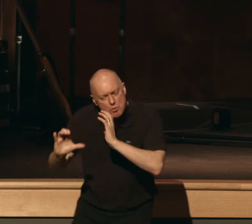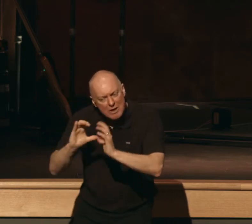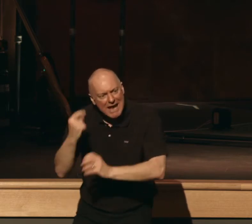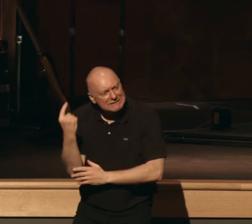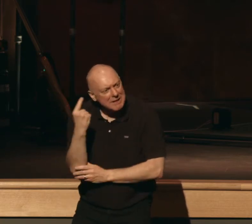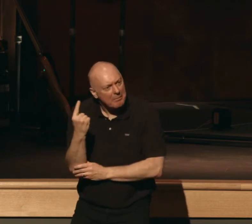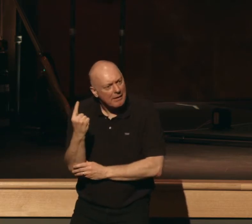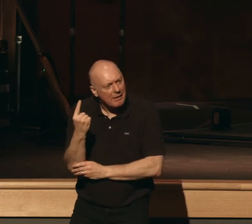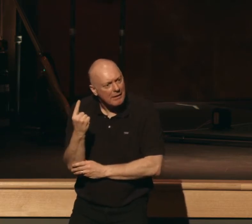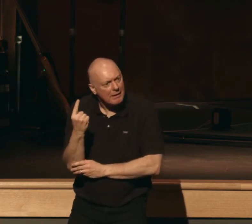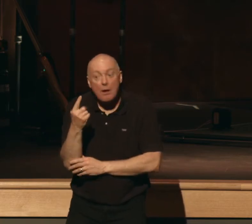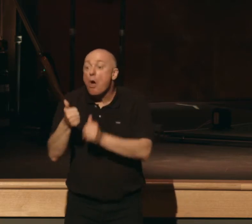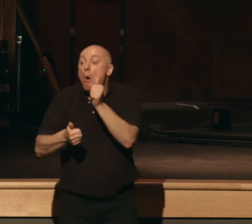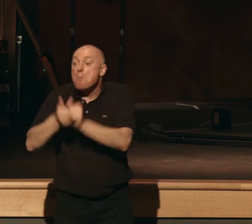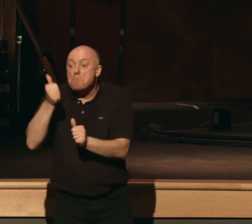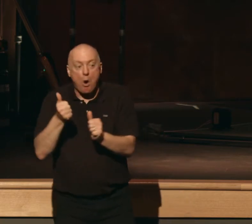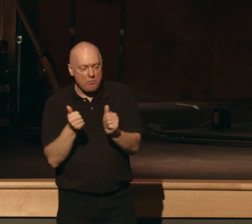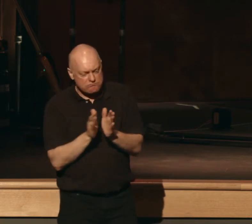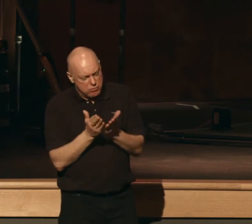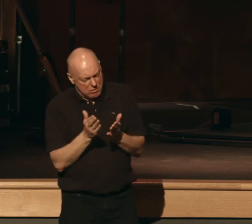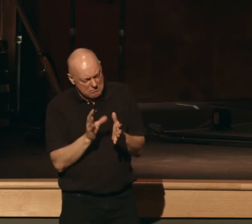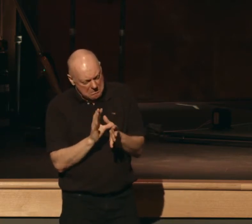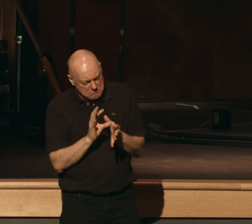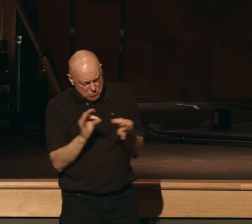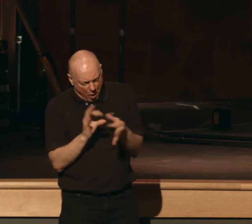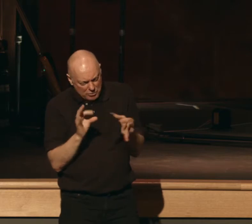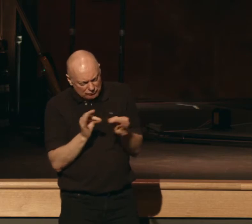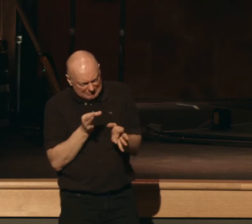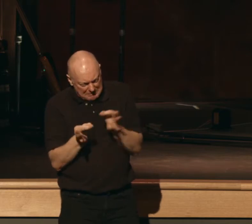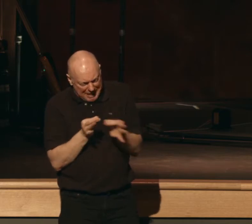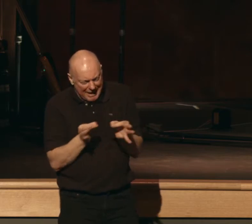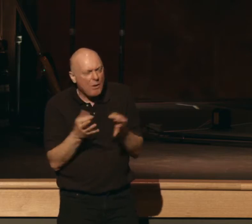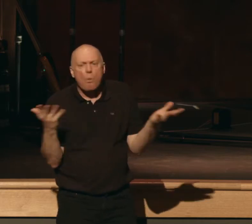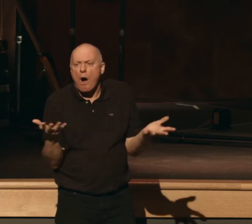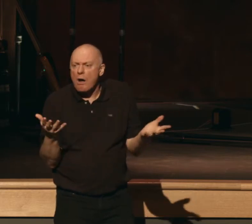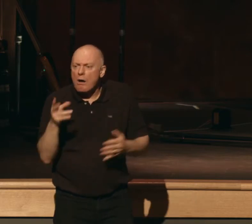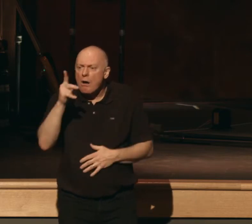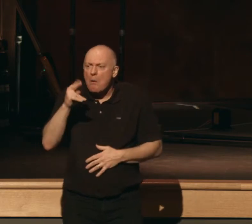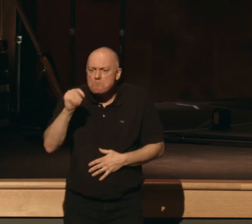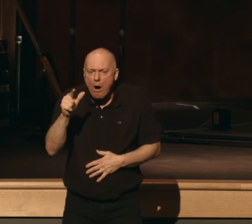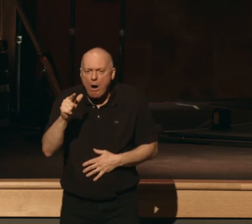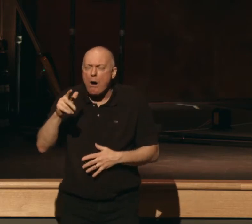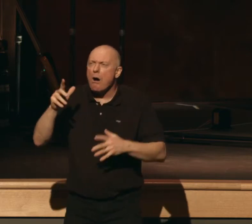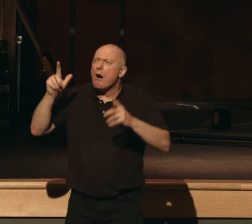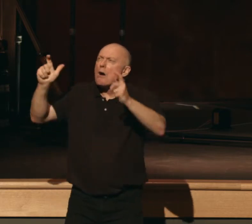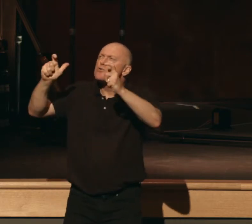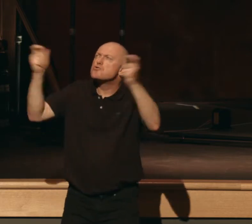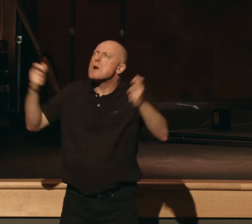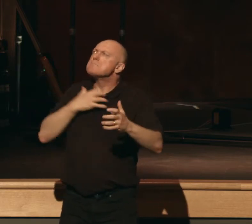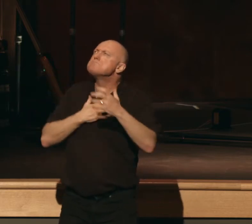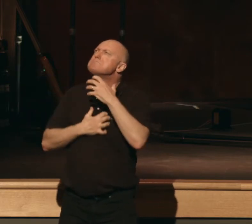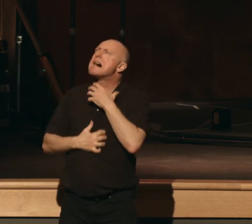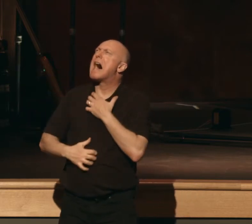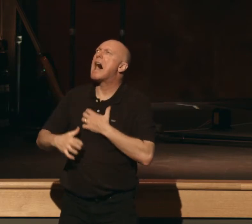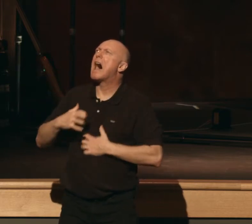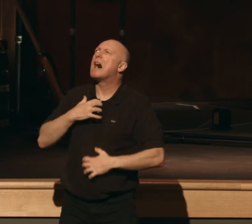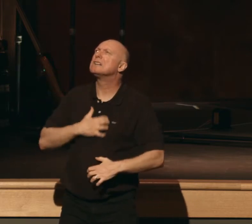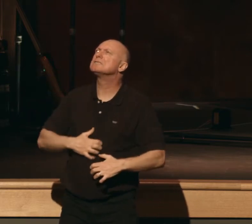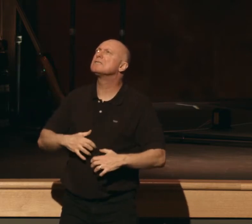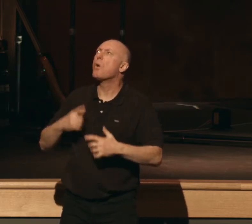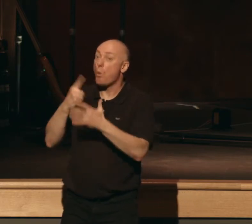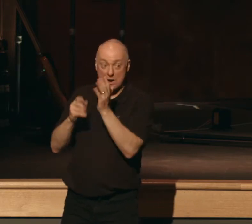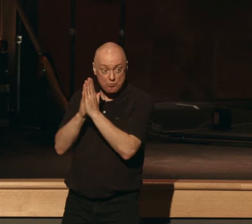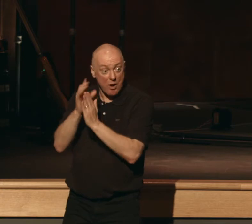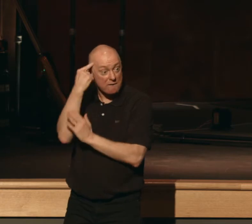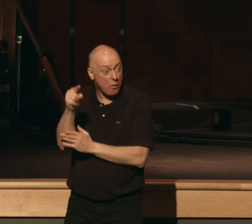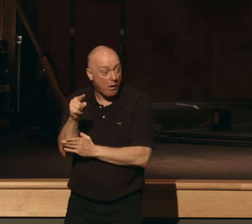something. And most commentators agree that what this is communicating is Paul's great passion for what he's praying